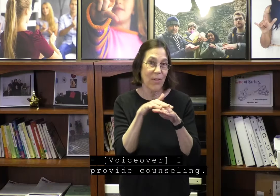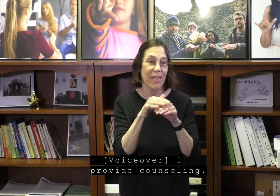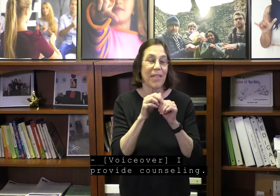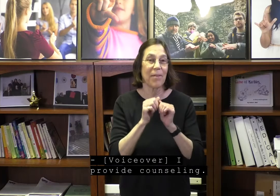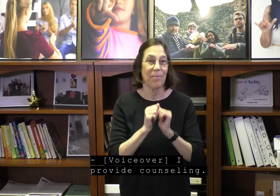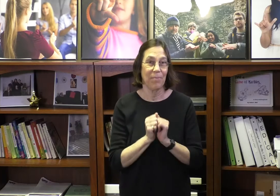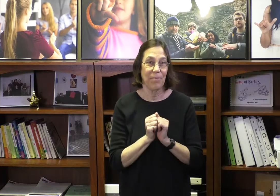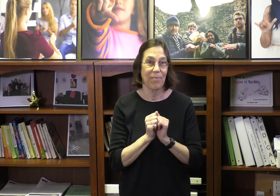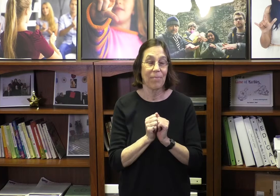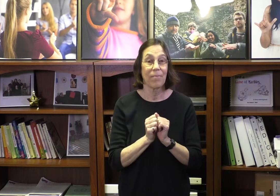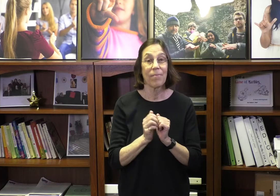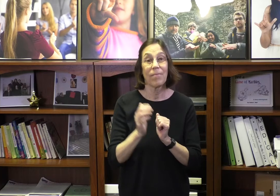I provide counseling.